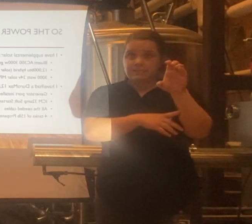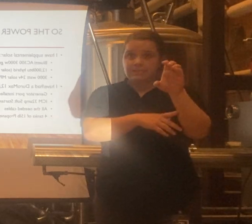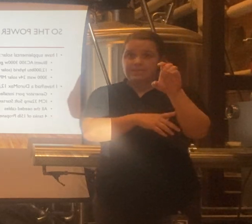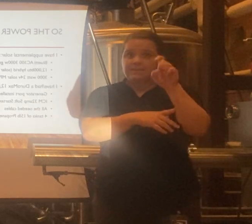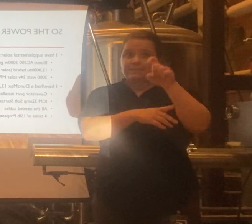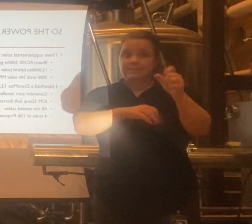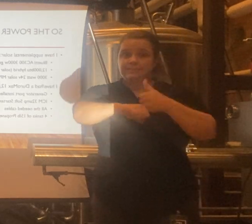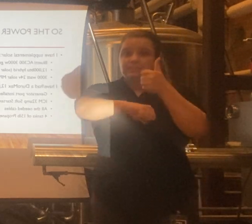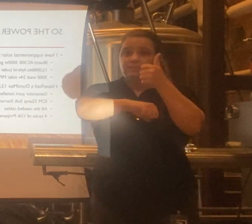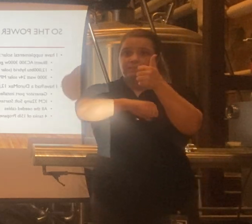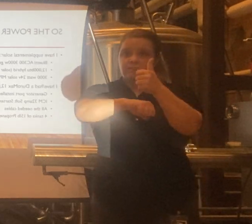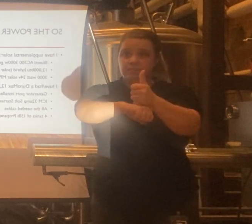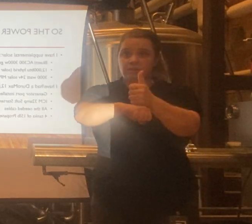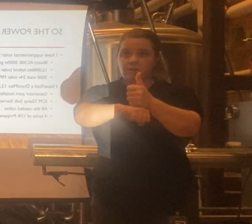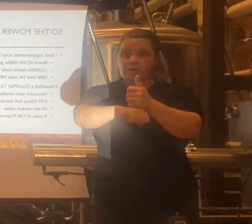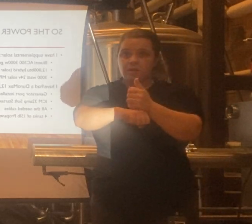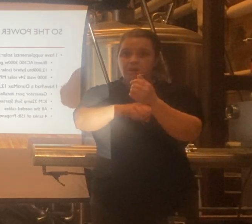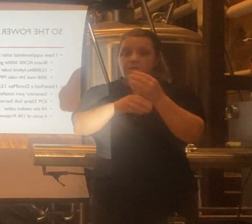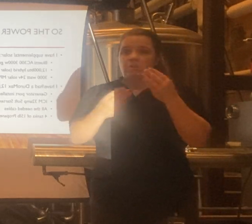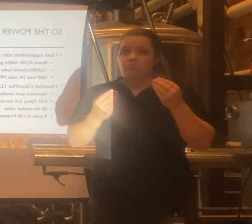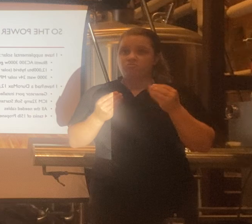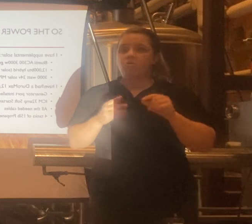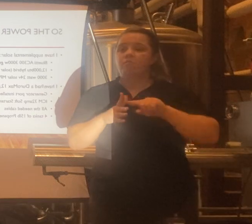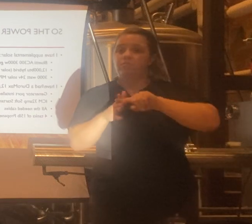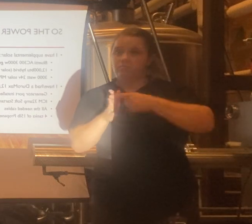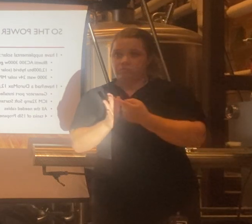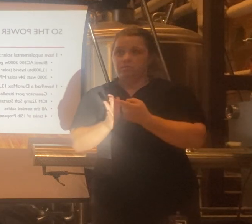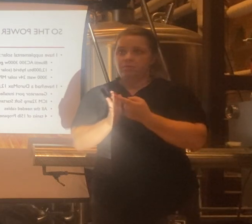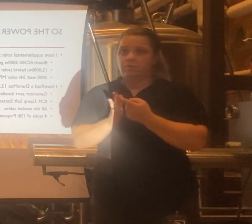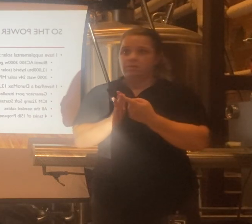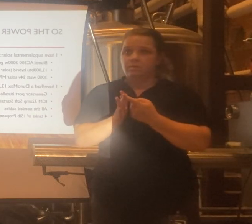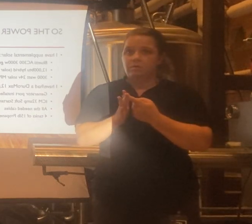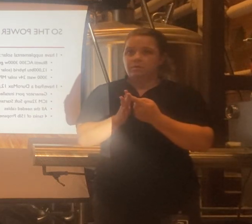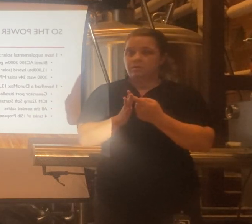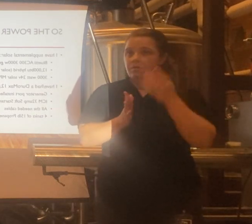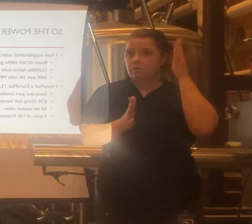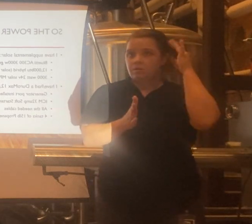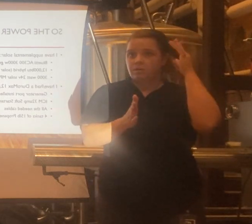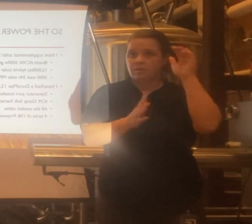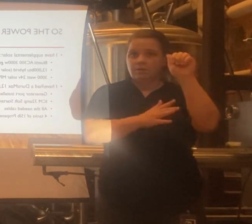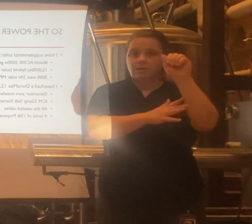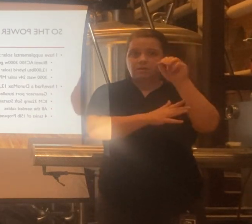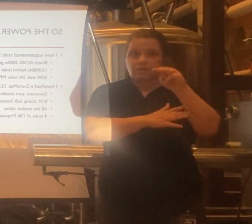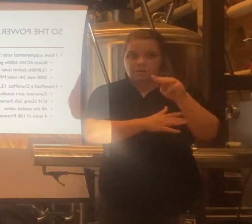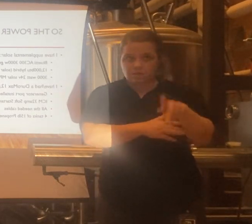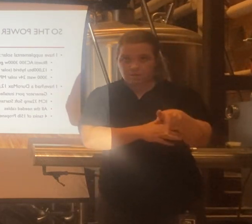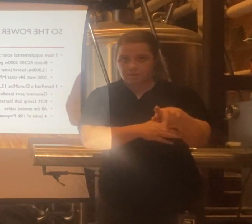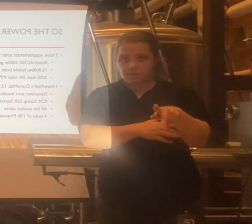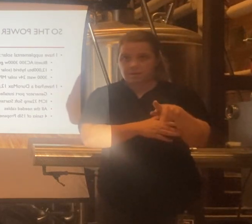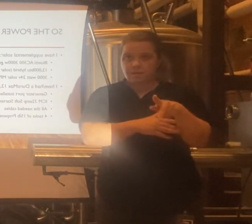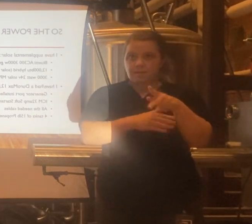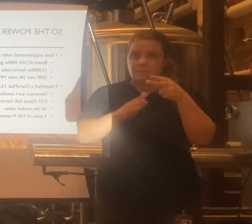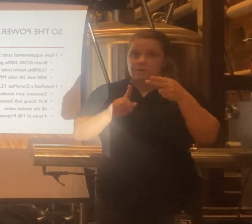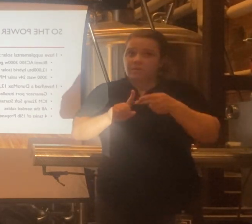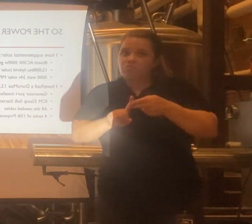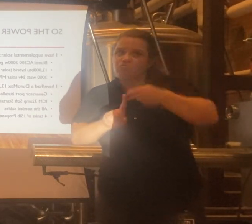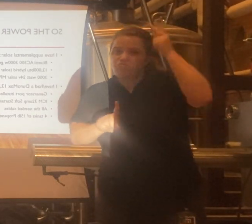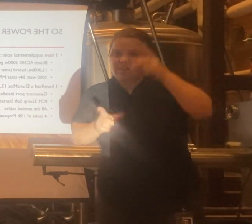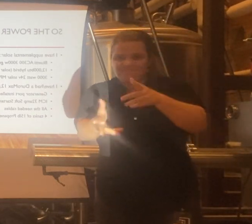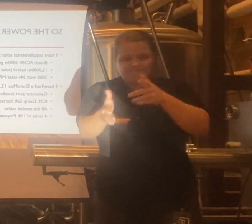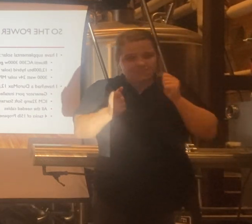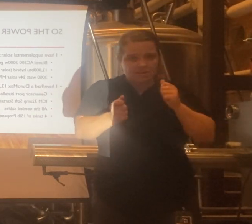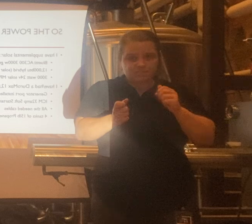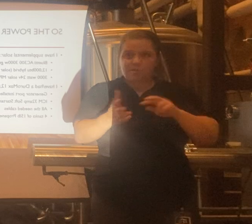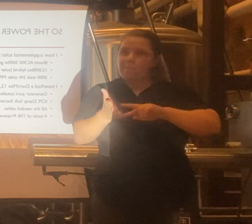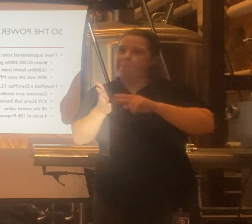soft starter in order for the amps to not ramp up so dramatically to kill your generator. So if you want to run your air conditioner